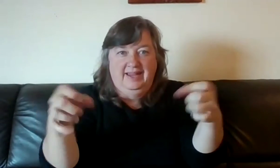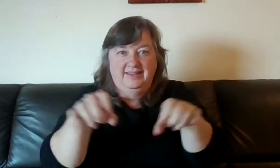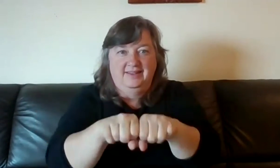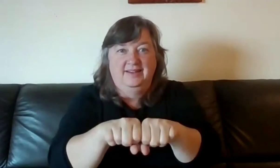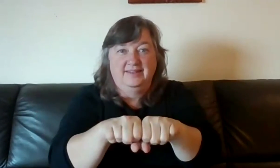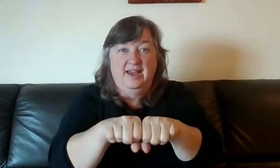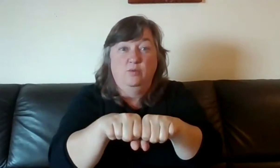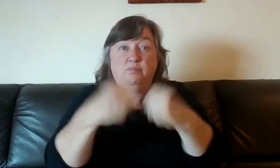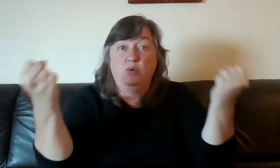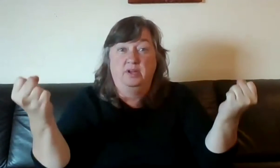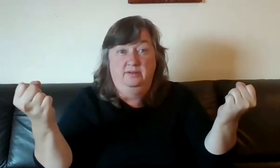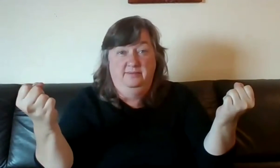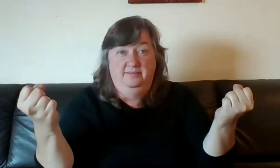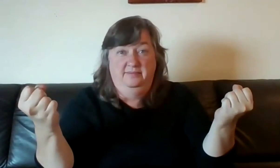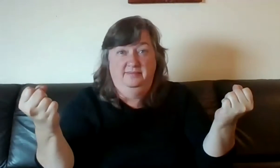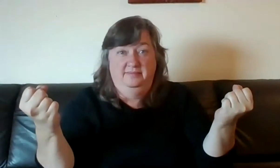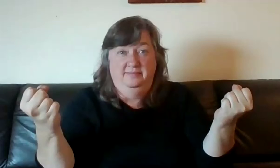as in it is now broken.